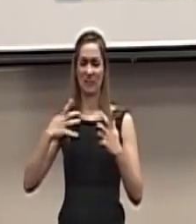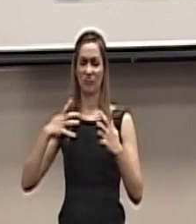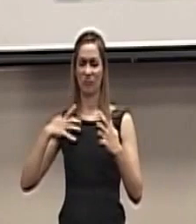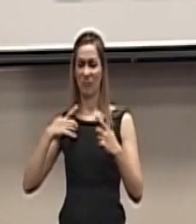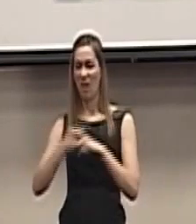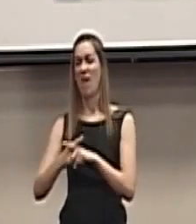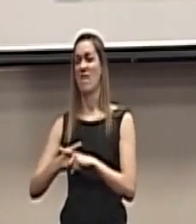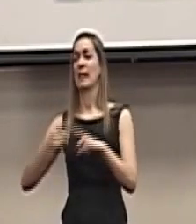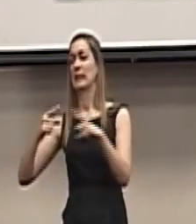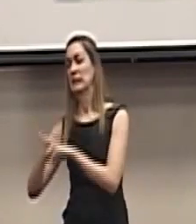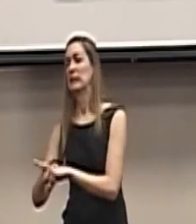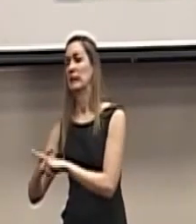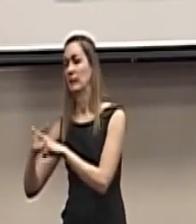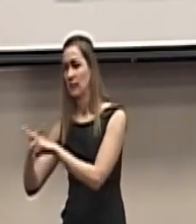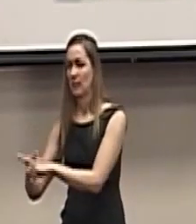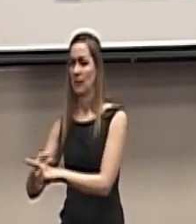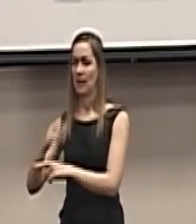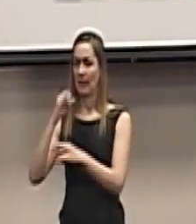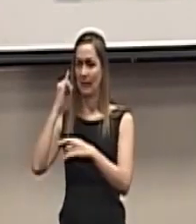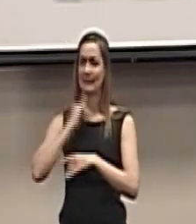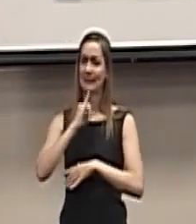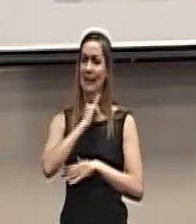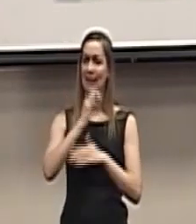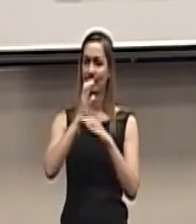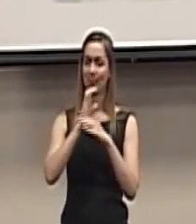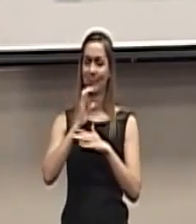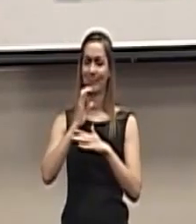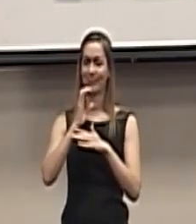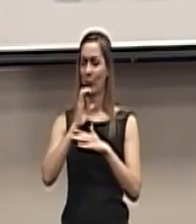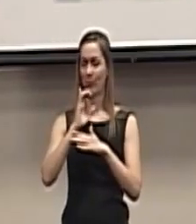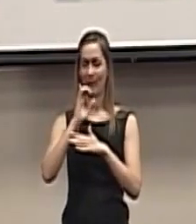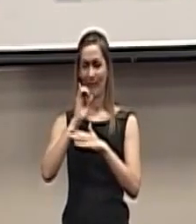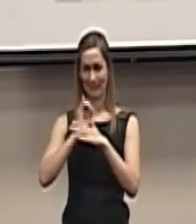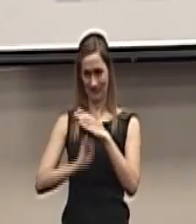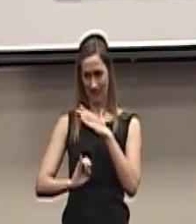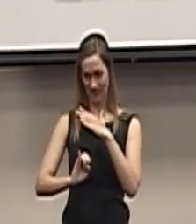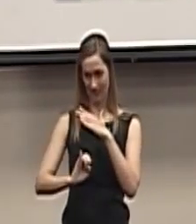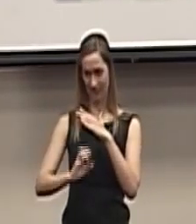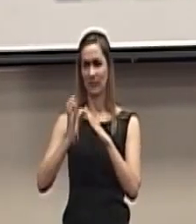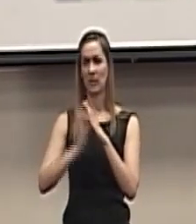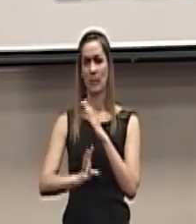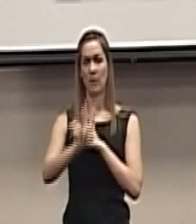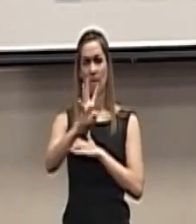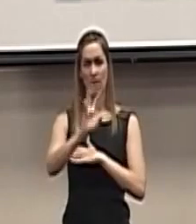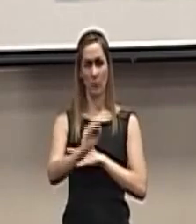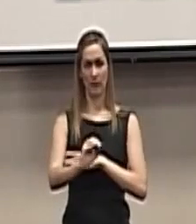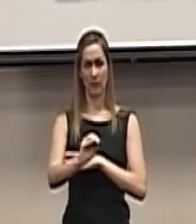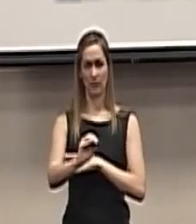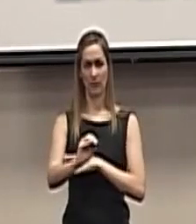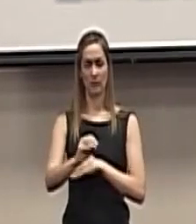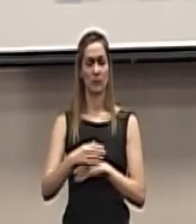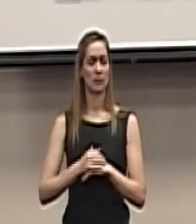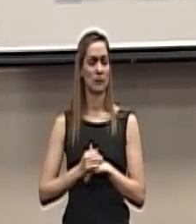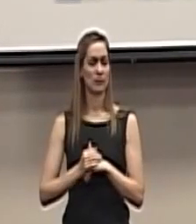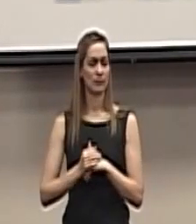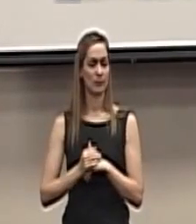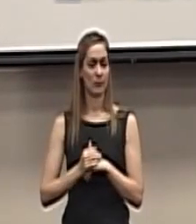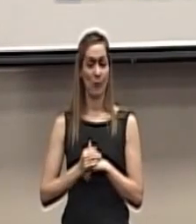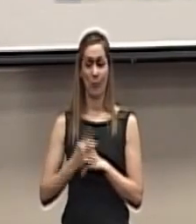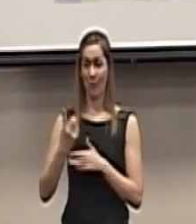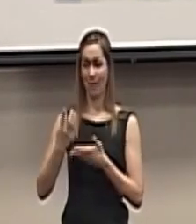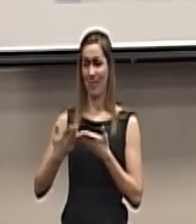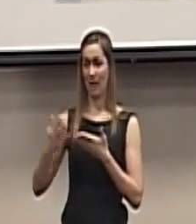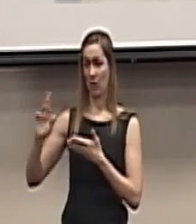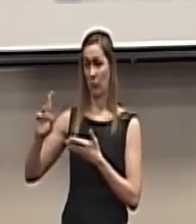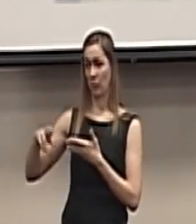these stories. But in Isaiah chapter 40, it comes back. And maybe a little gift that Richard Rogers gave to me before